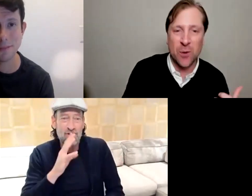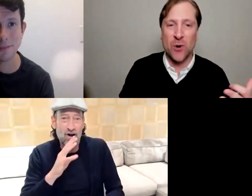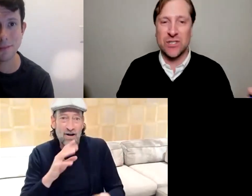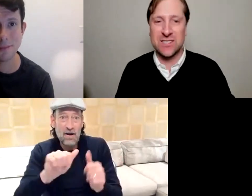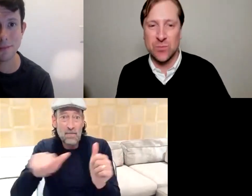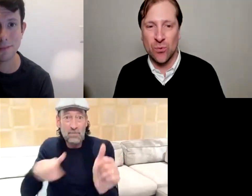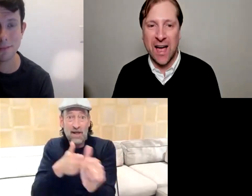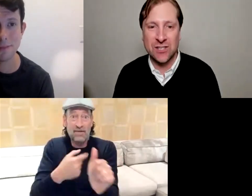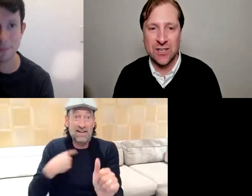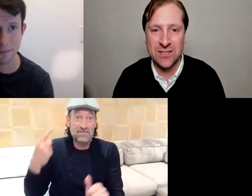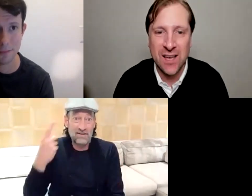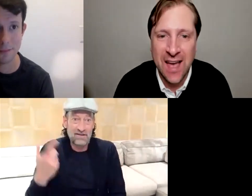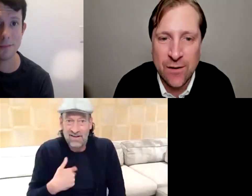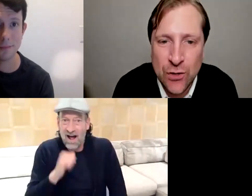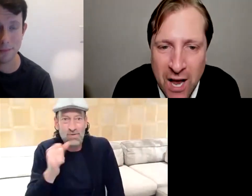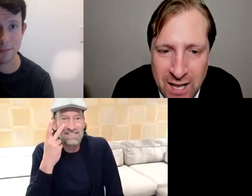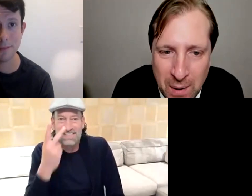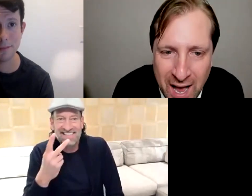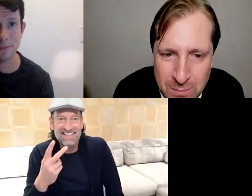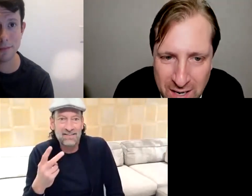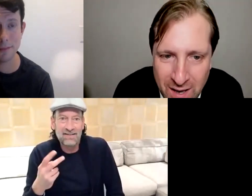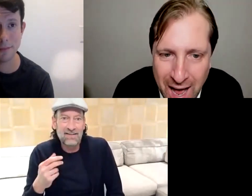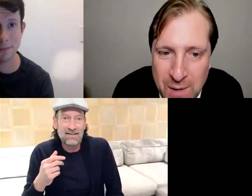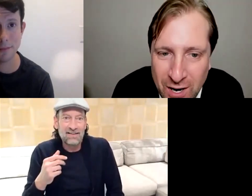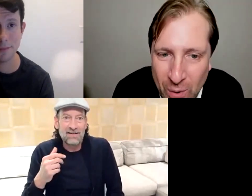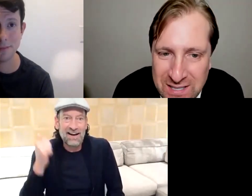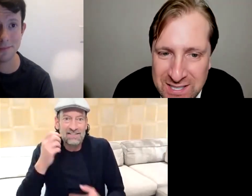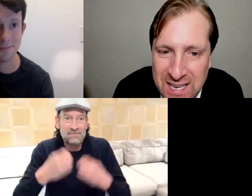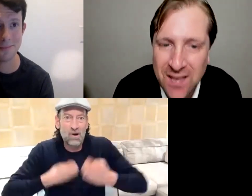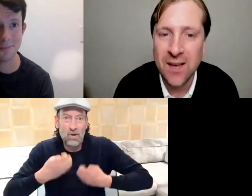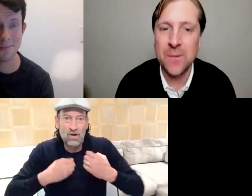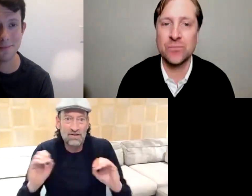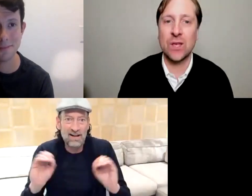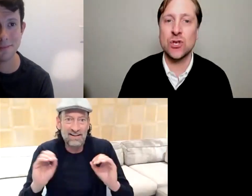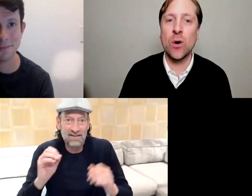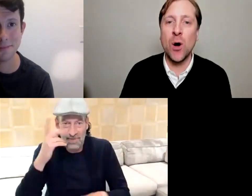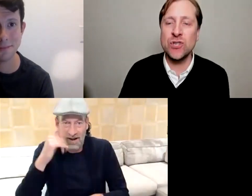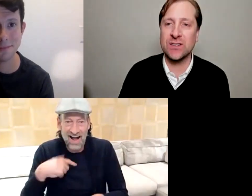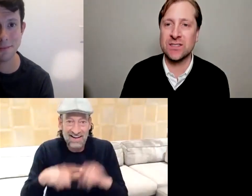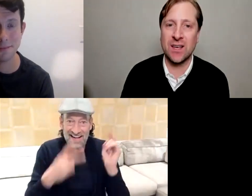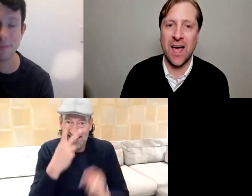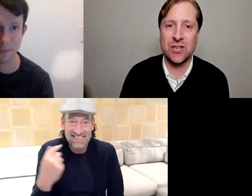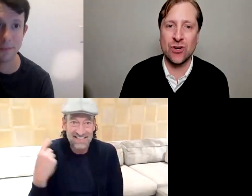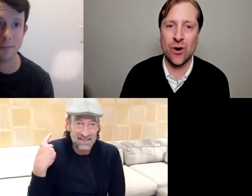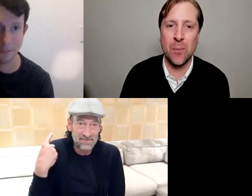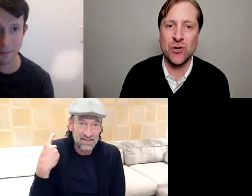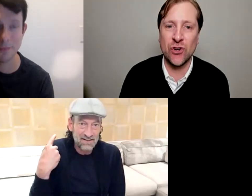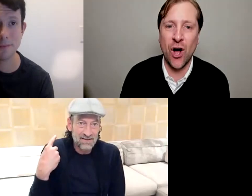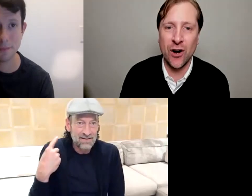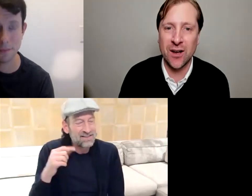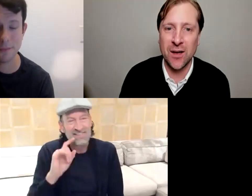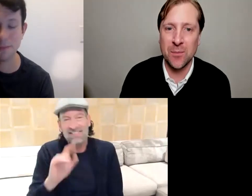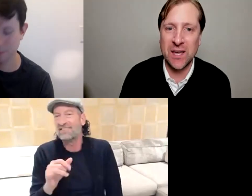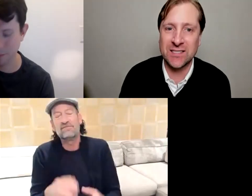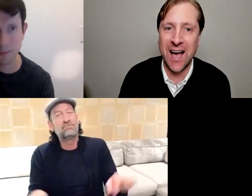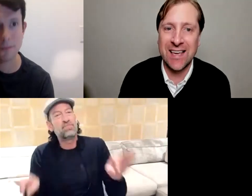to see your emotions and your reactions. And if you're talking behind me, I'm not going to see your emotions and your emotional